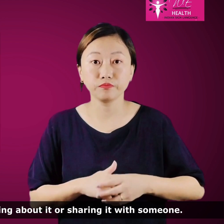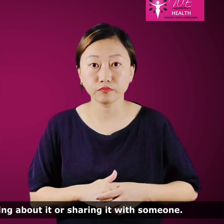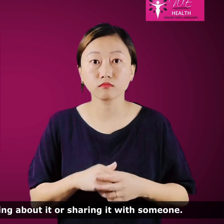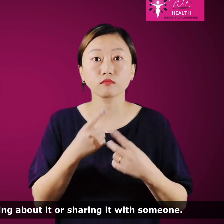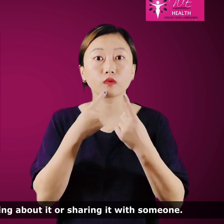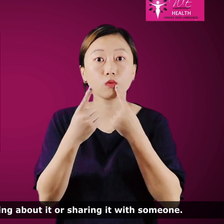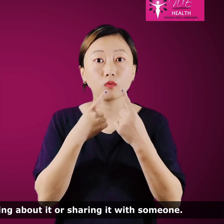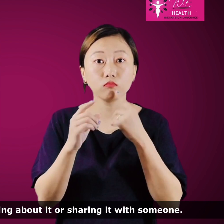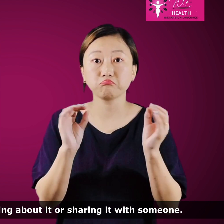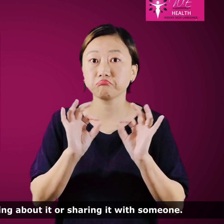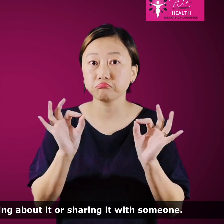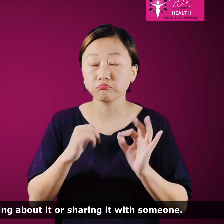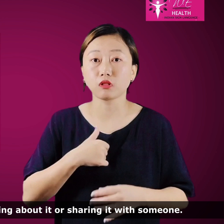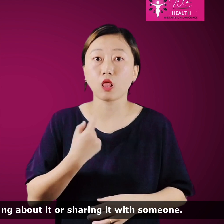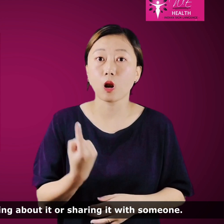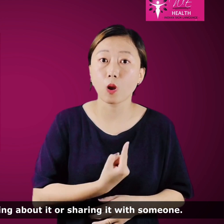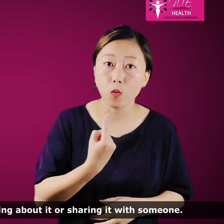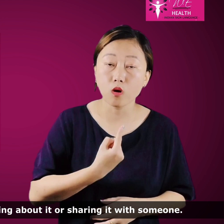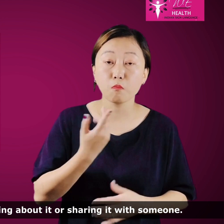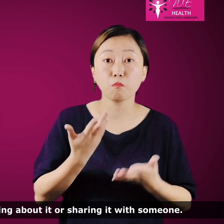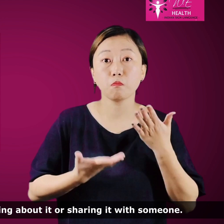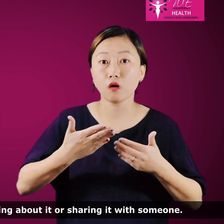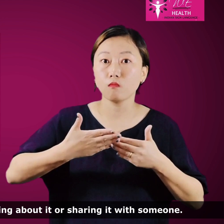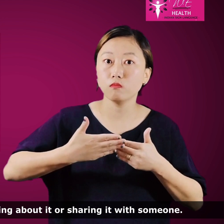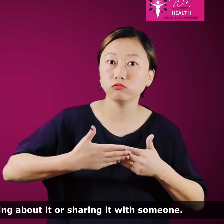Feeling lonely and not talking about it or sharing it with someone